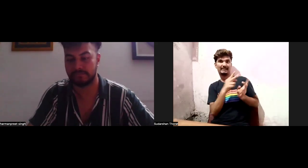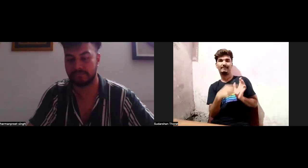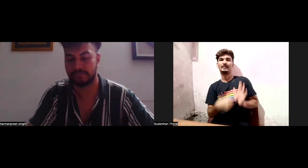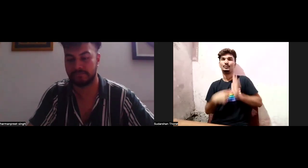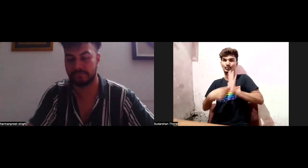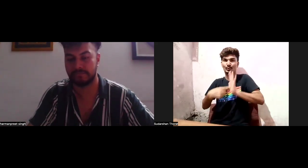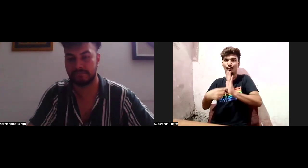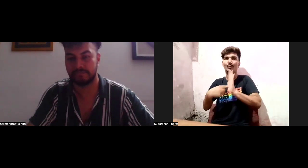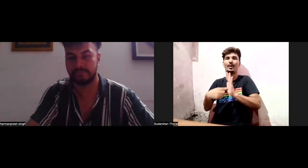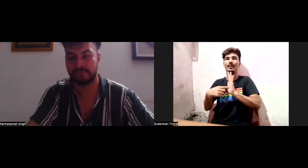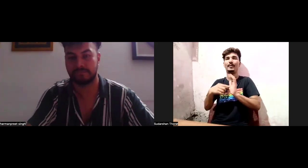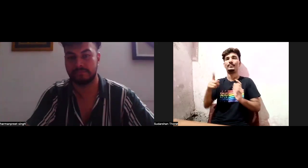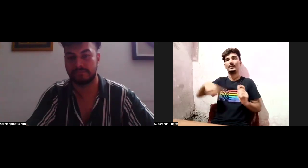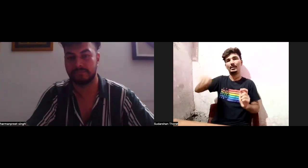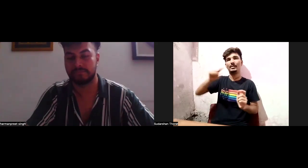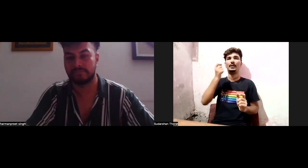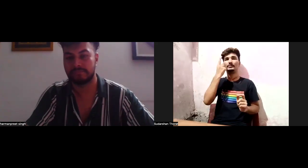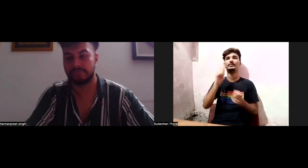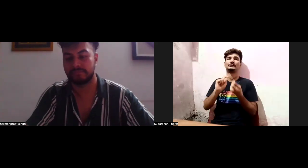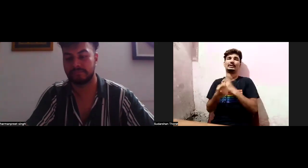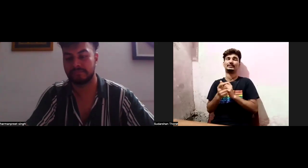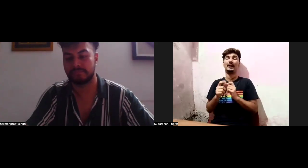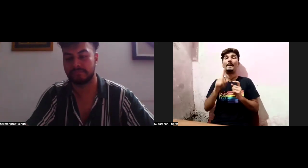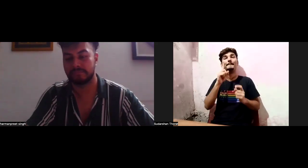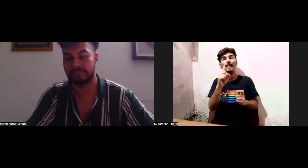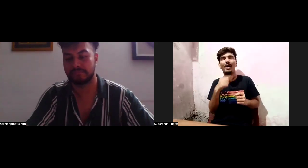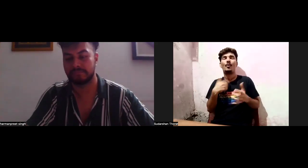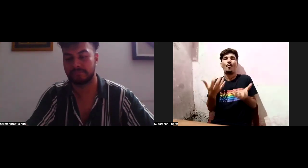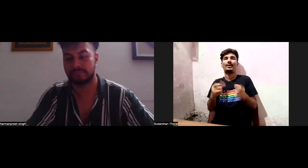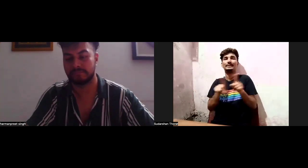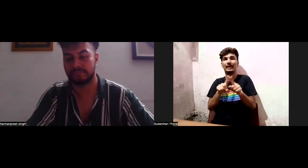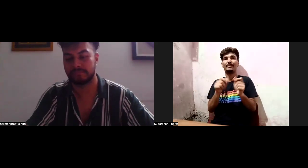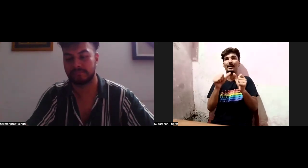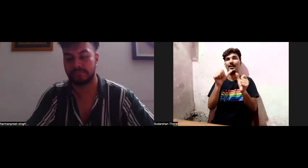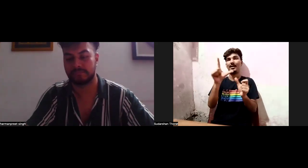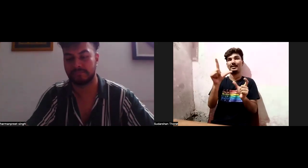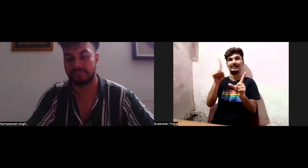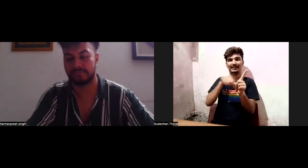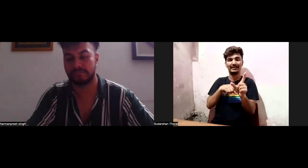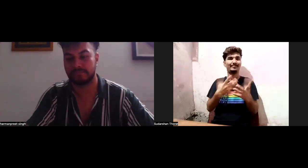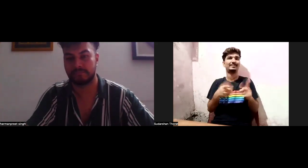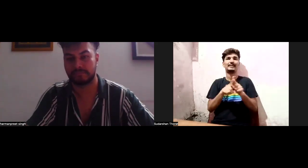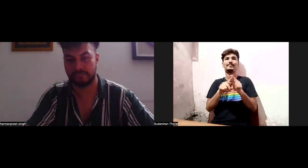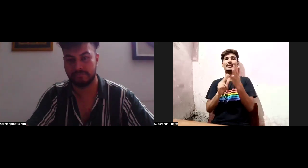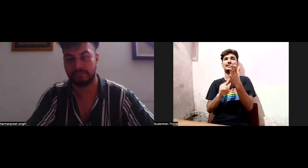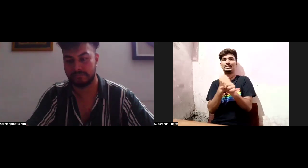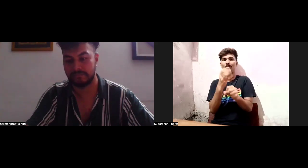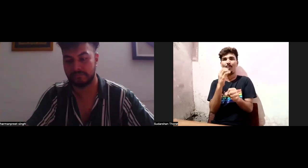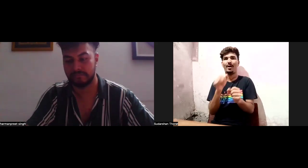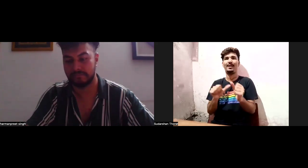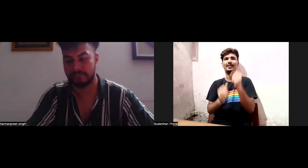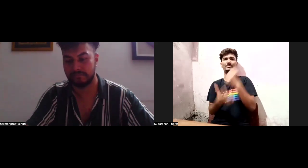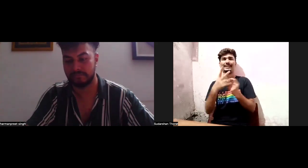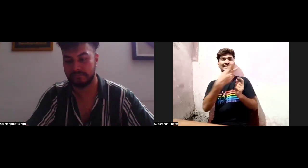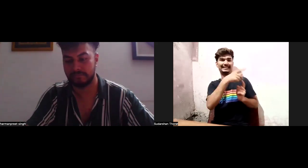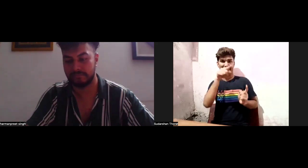trying our best. We see we have different kind of people. We have variation among the community. We need to